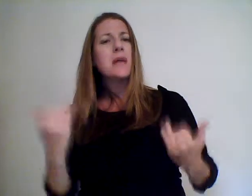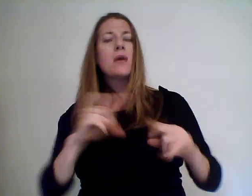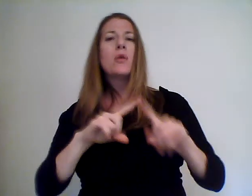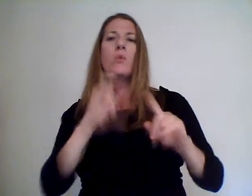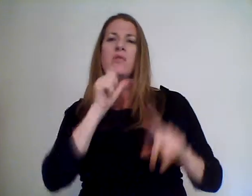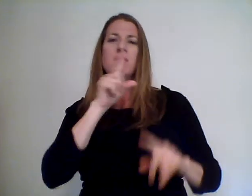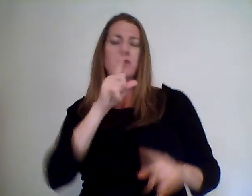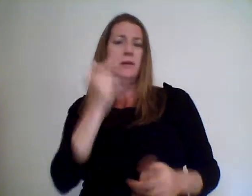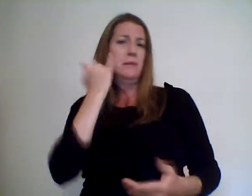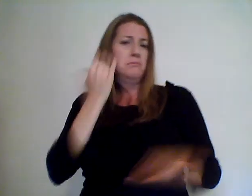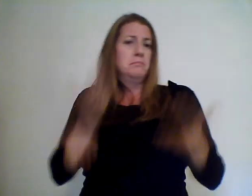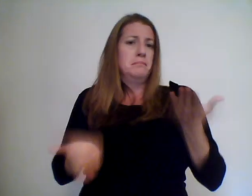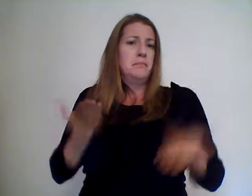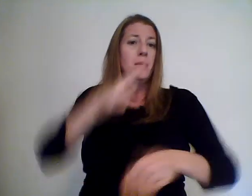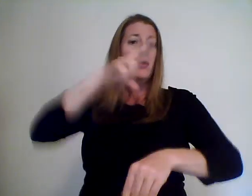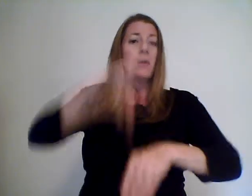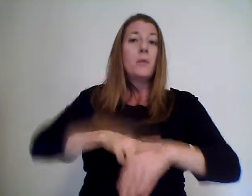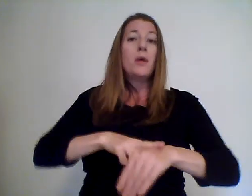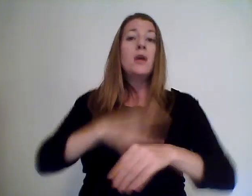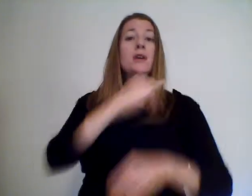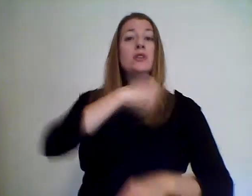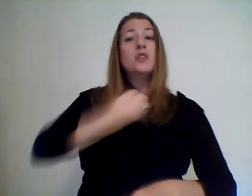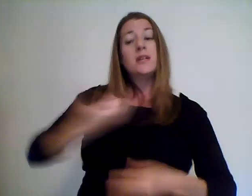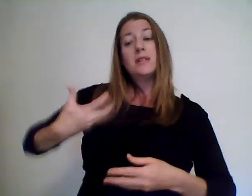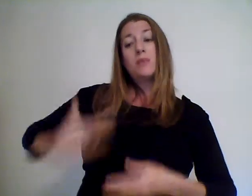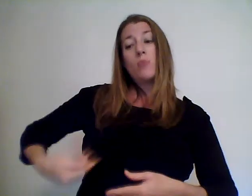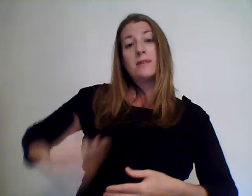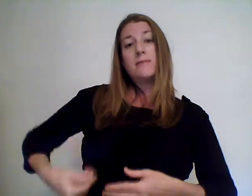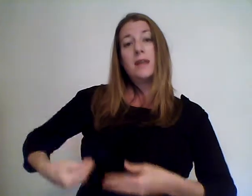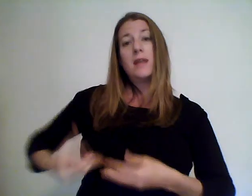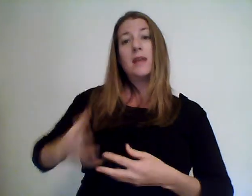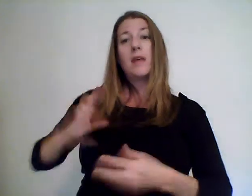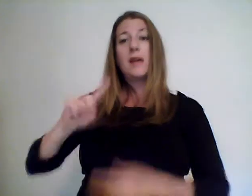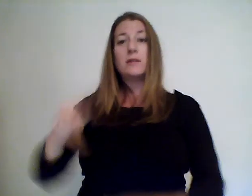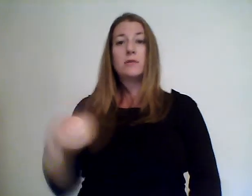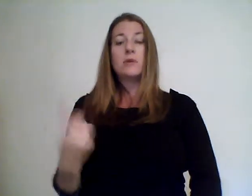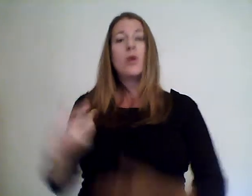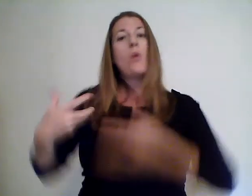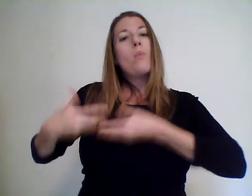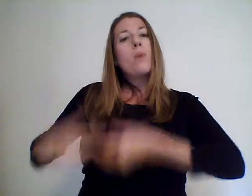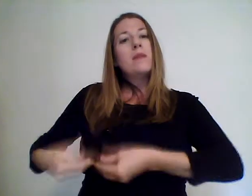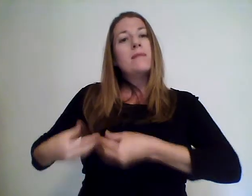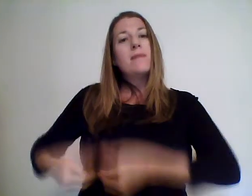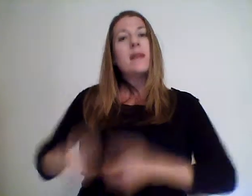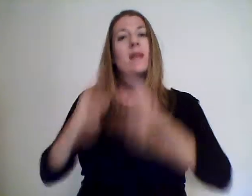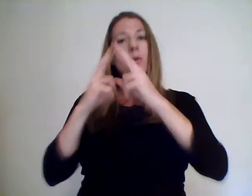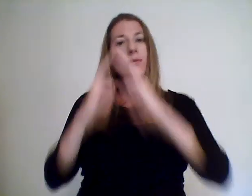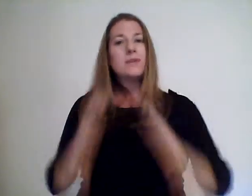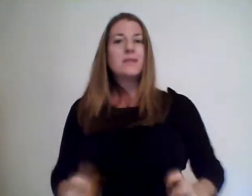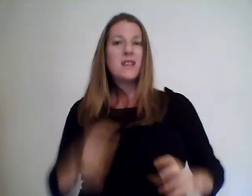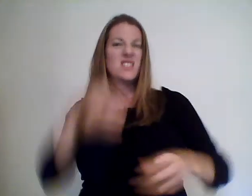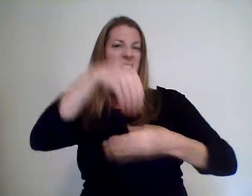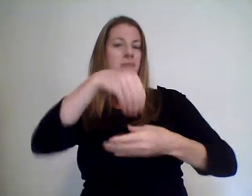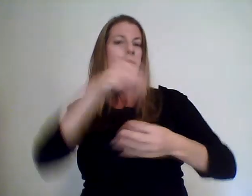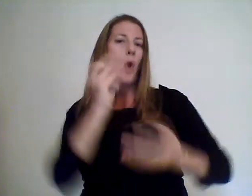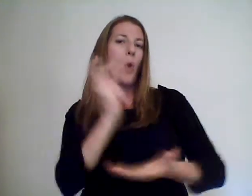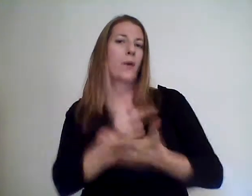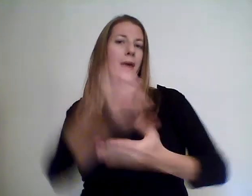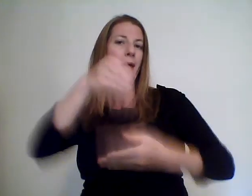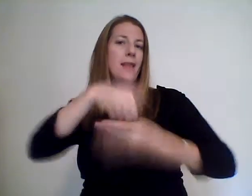normal. Jason is breastfeeding exclusively. The breastfeeding was assessed as okay while in hospital. Jason is feeding